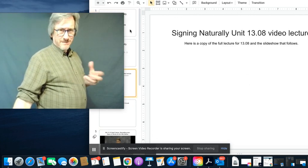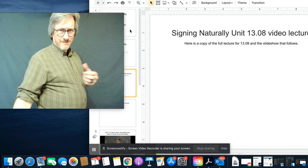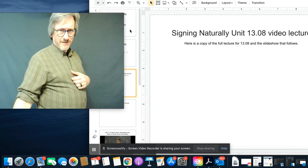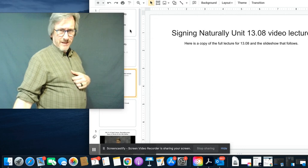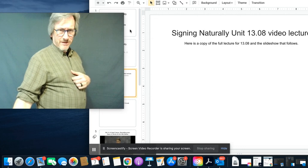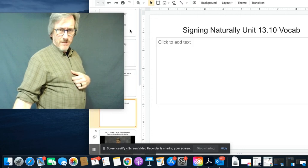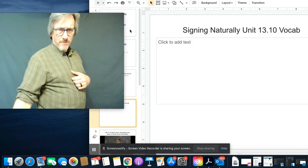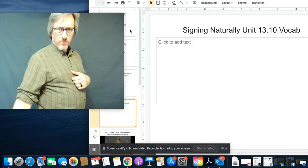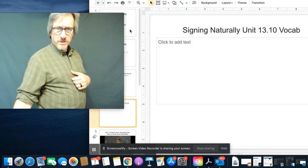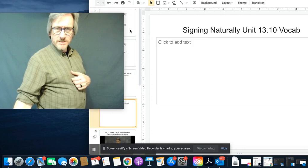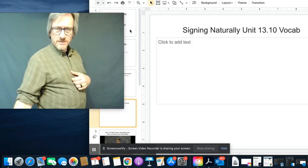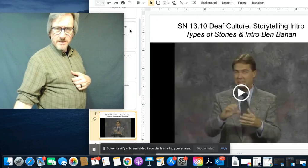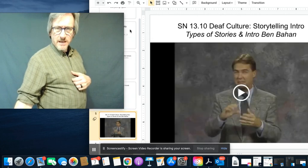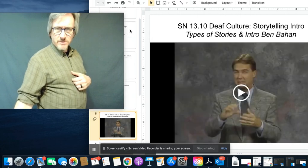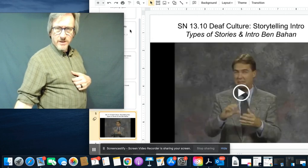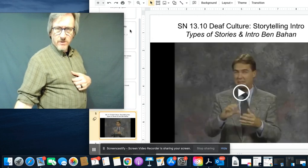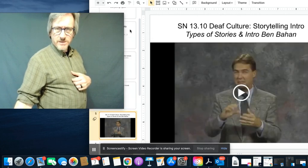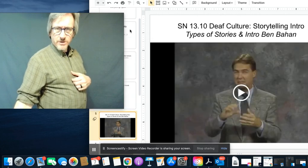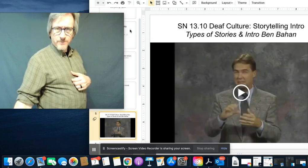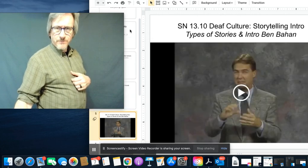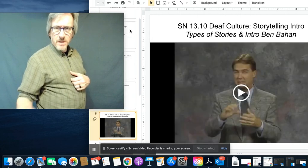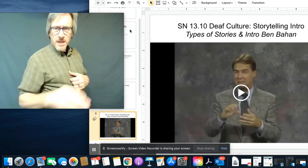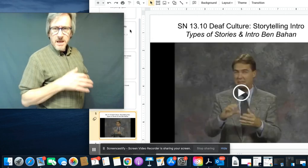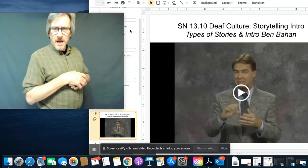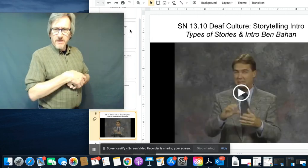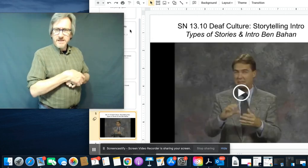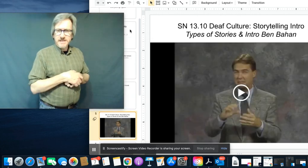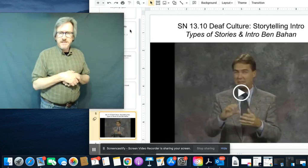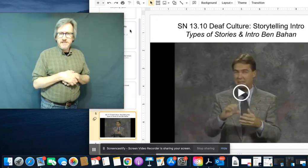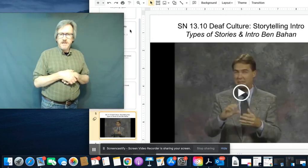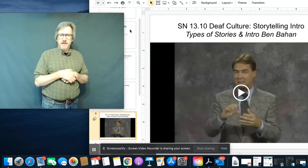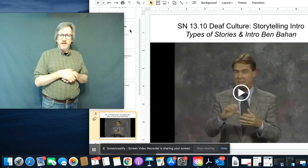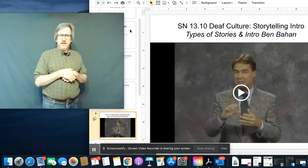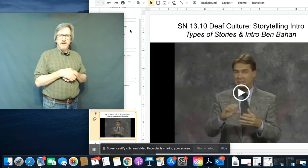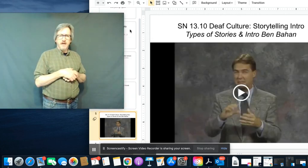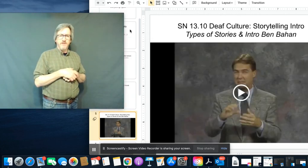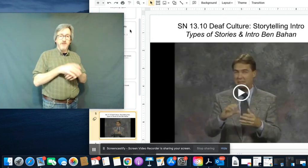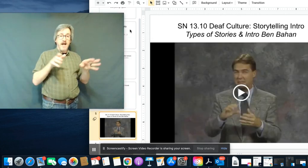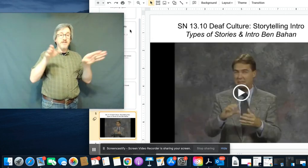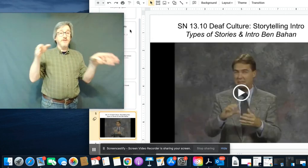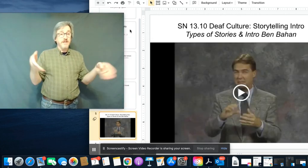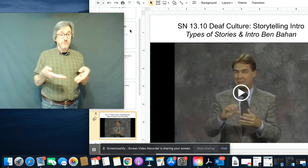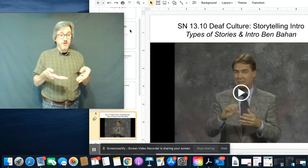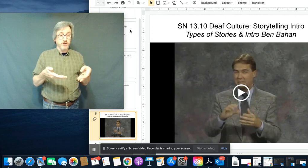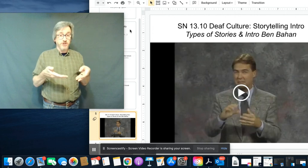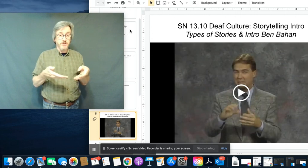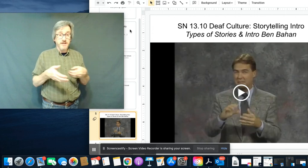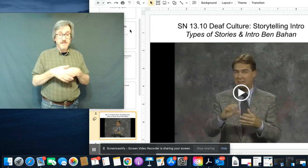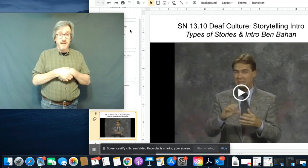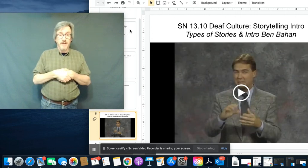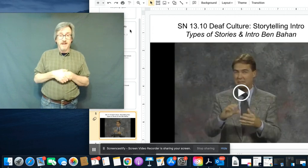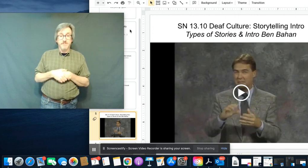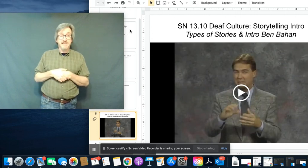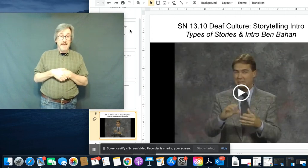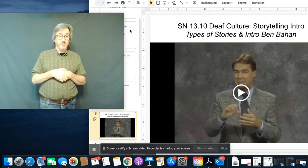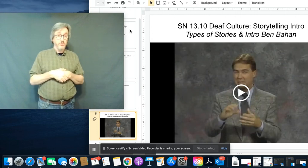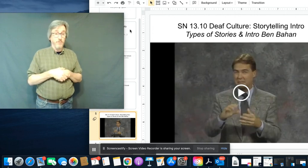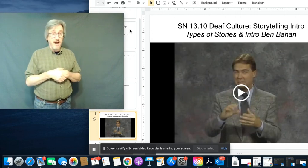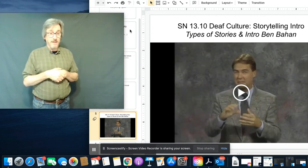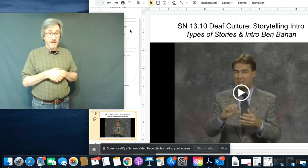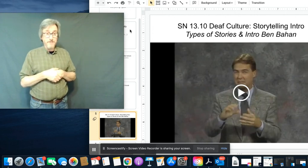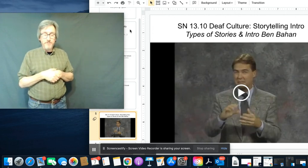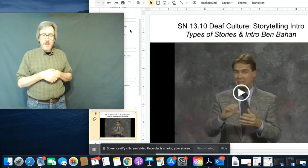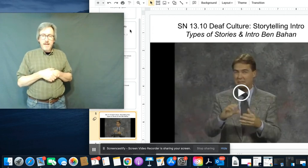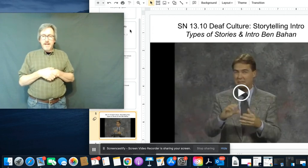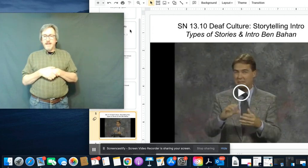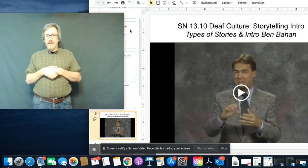because they gum up the works, as they always do. This is the guy doing the introduction is a man named Sam